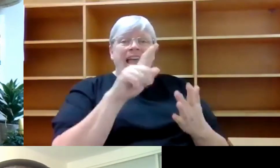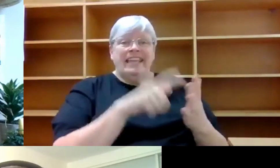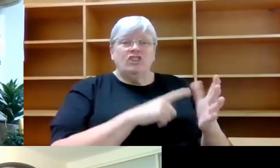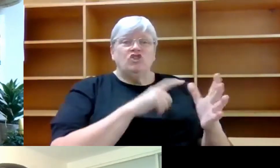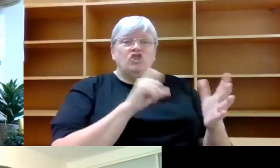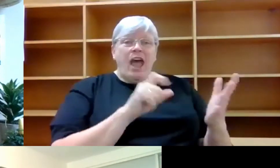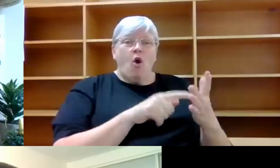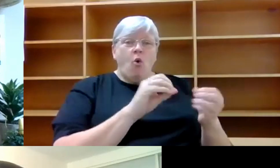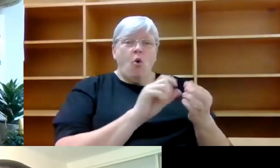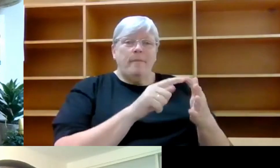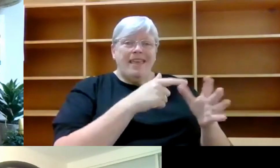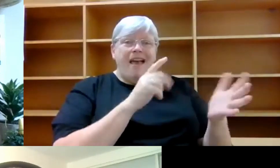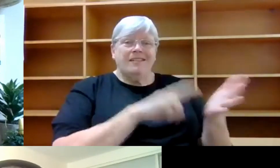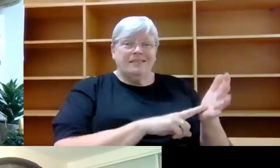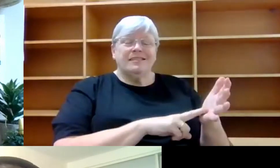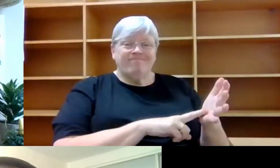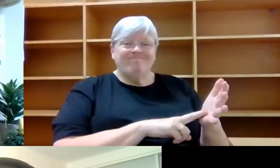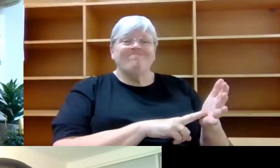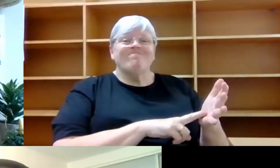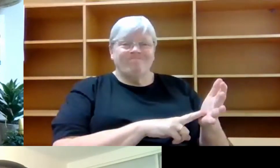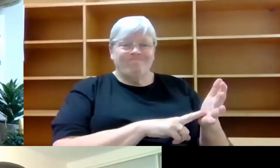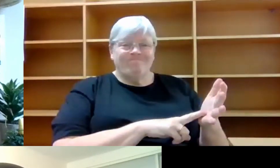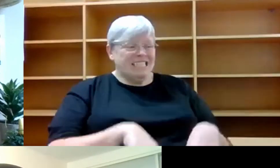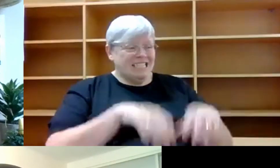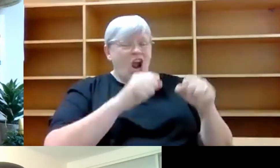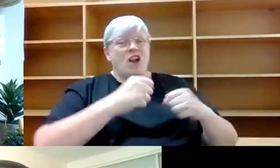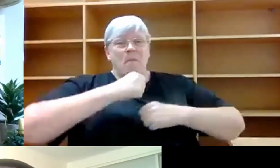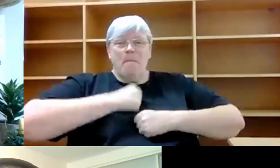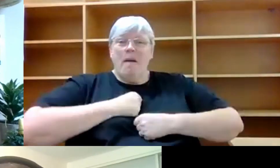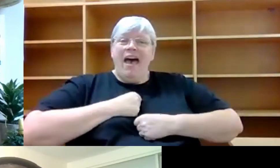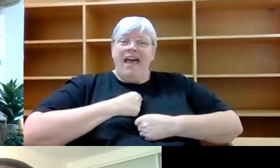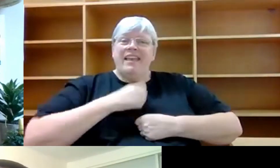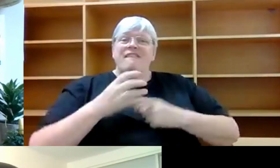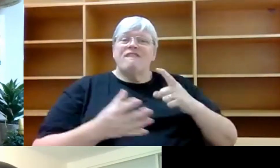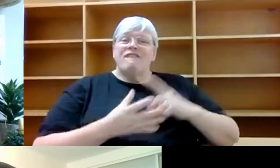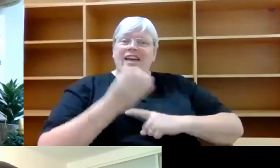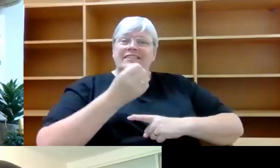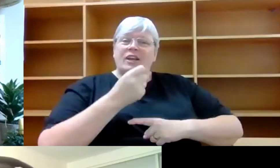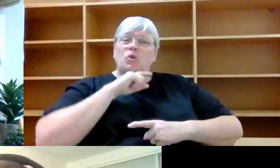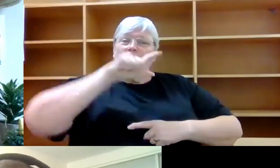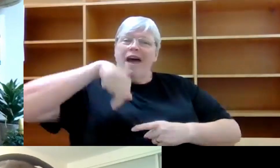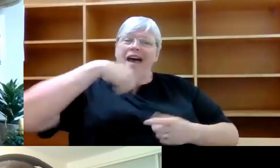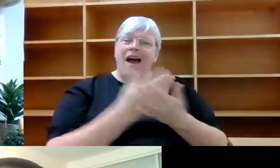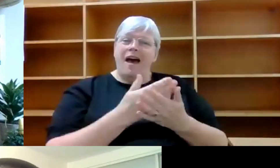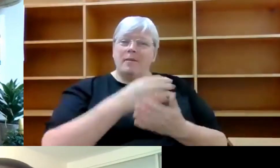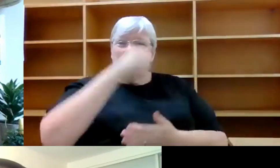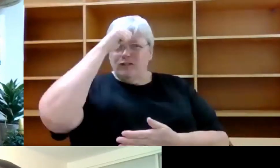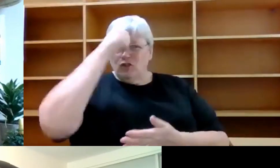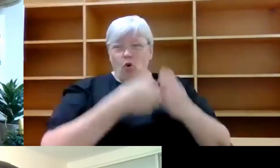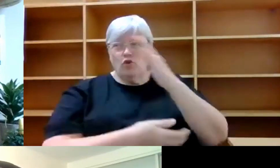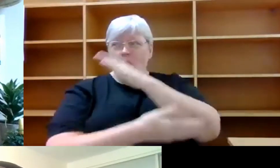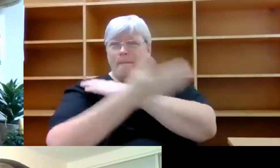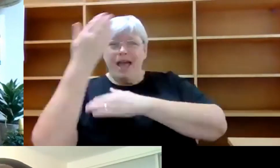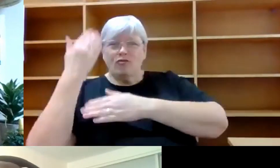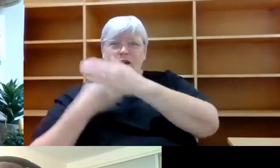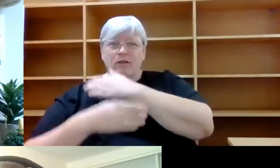I was, where I came from. I mean, Marcus Garvey once said that you have to know your roots to know where you're going, to know who you are.